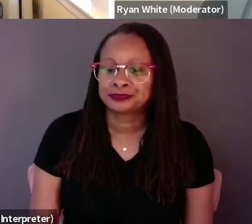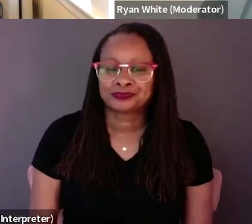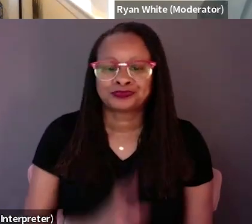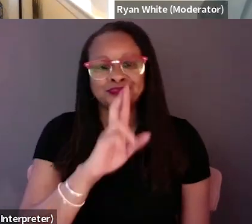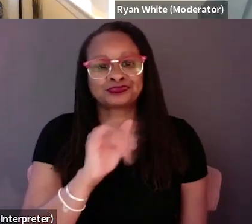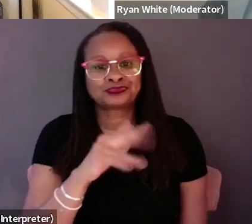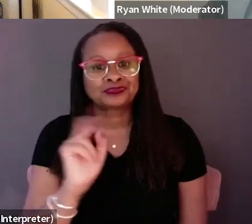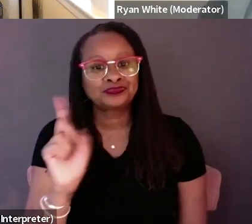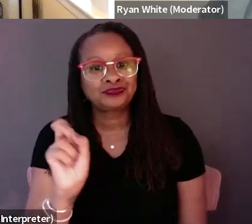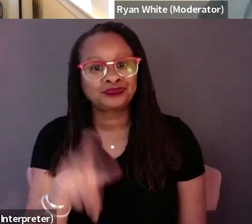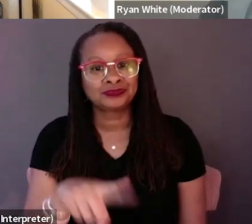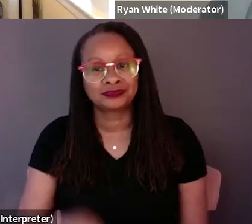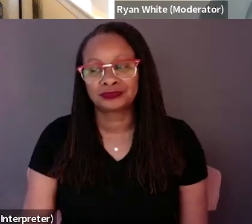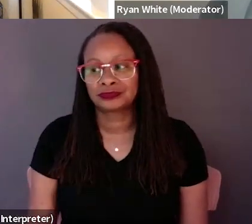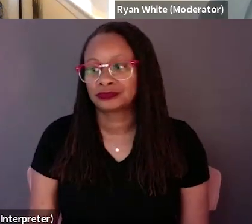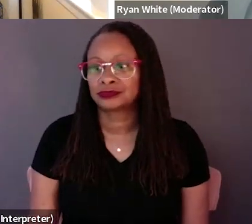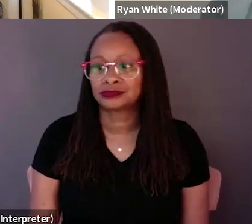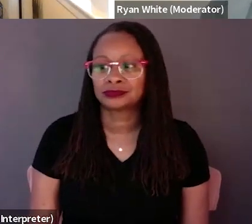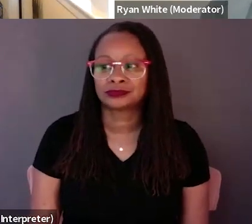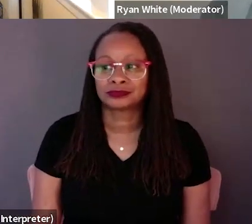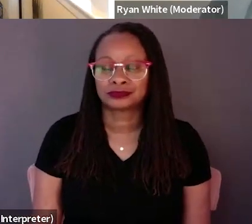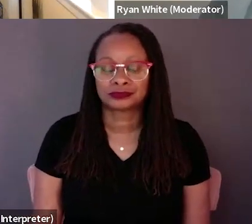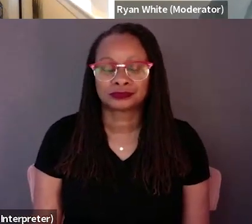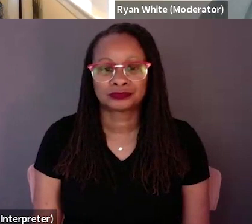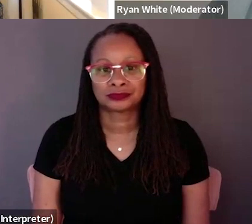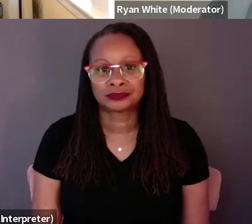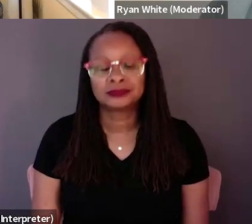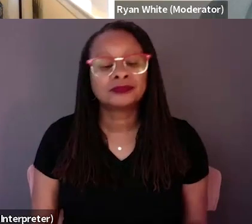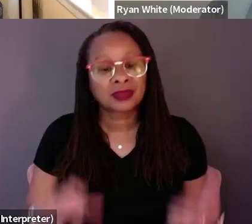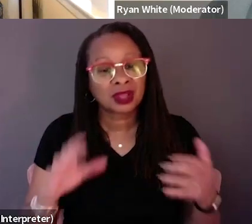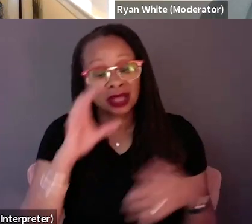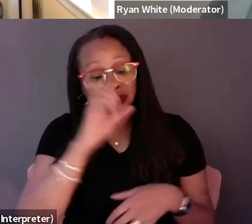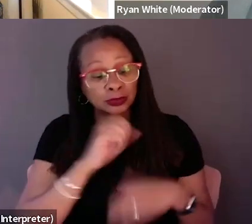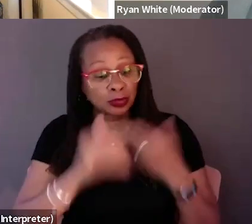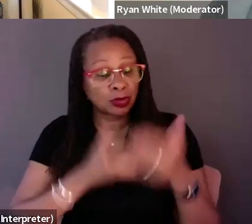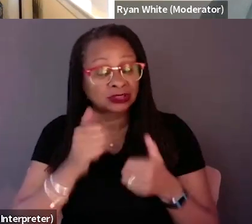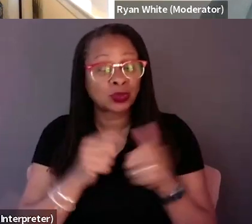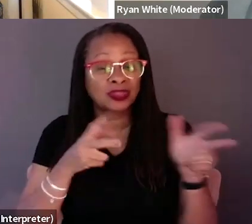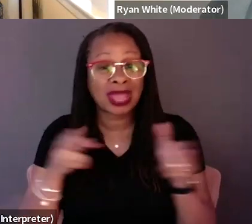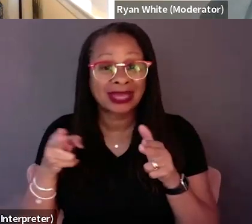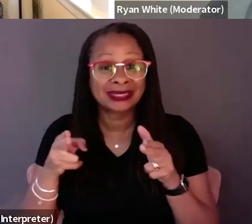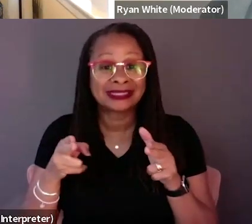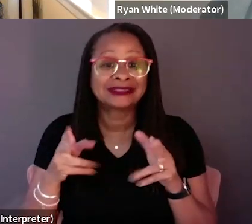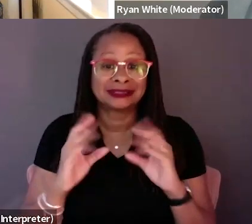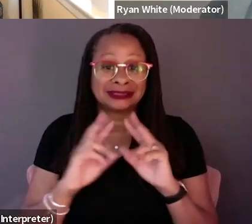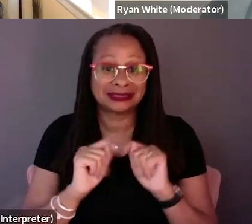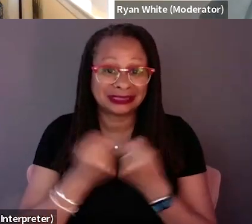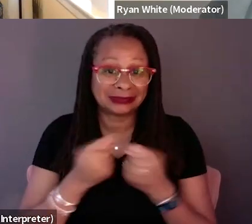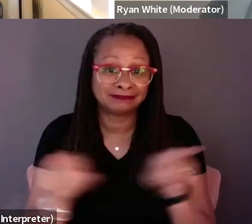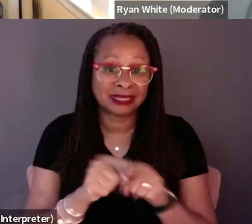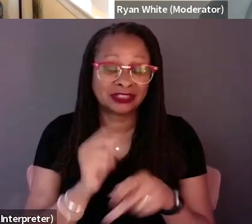How did you, I would assume this is a process with your editing team, but how did you, as you